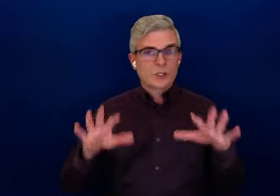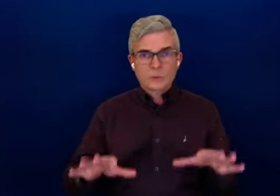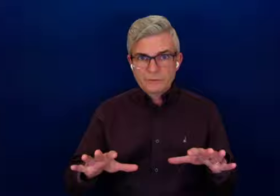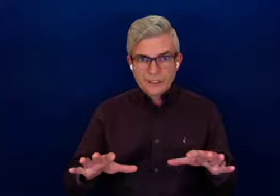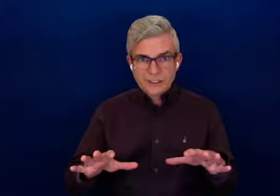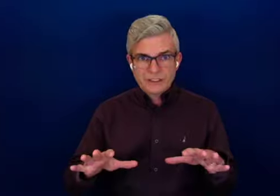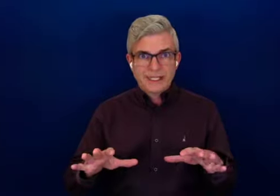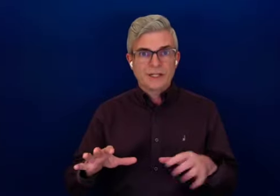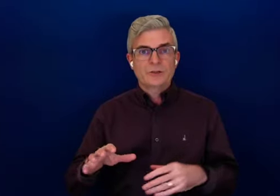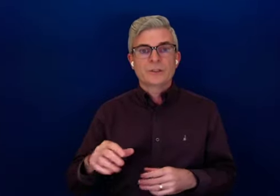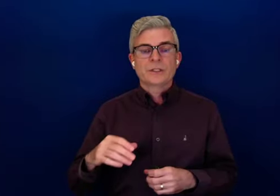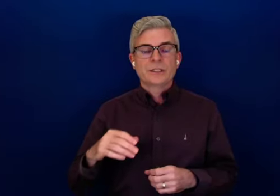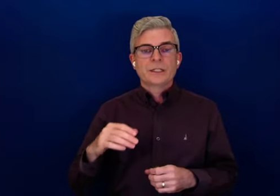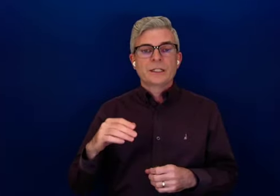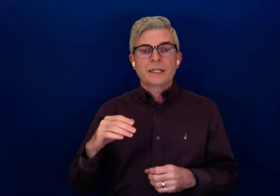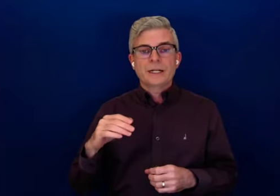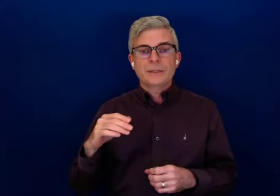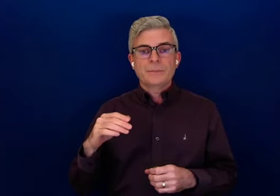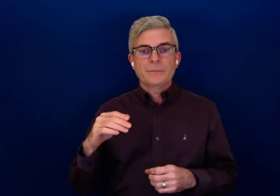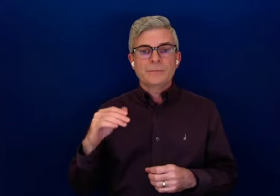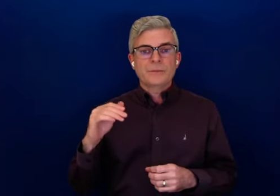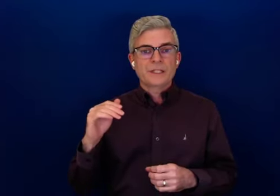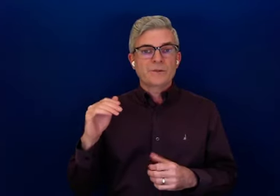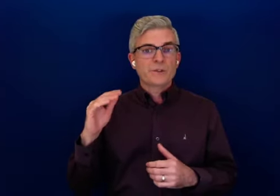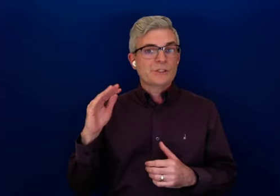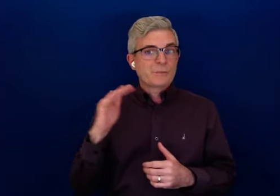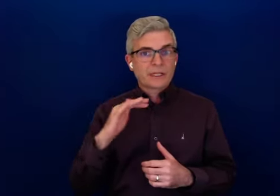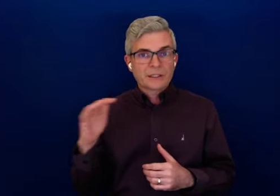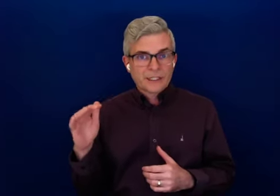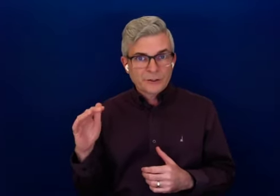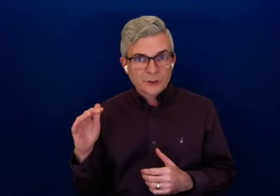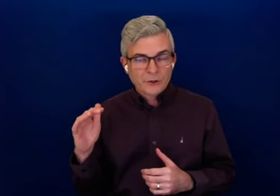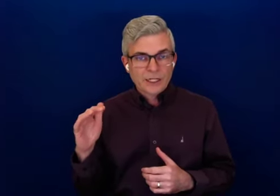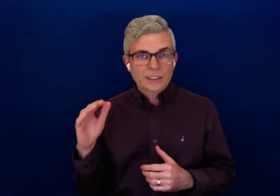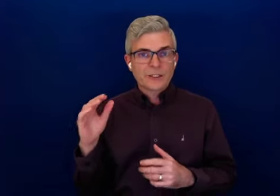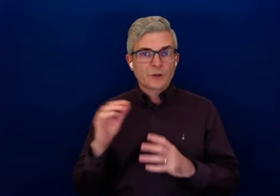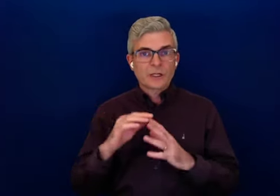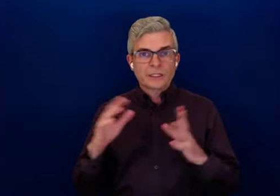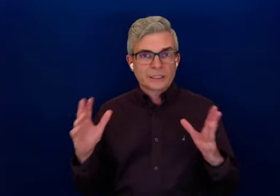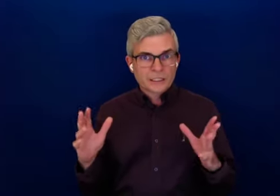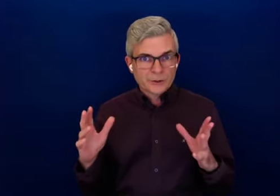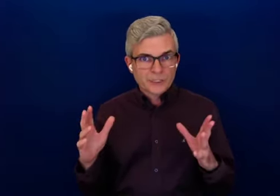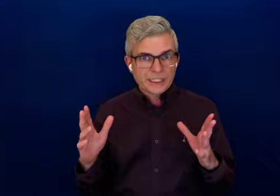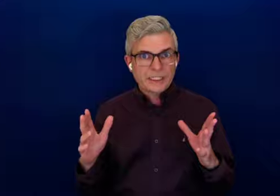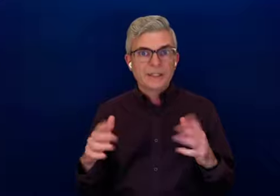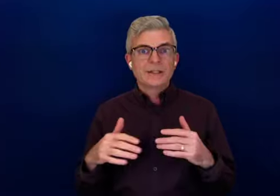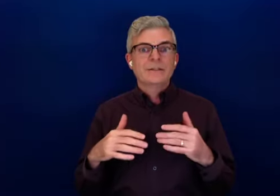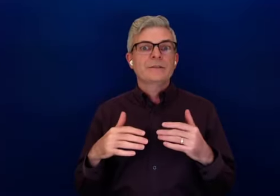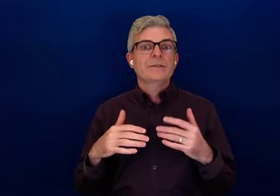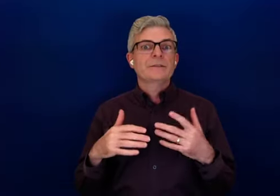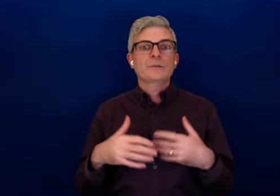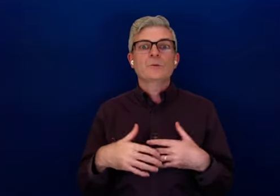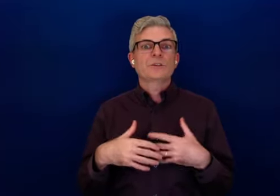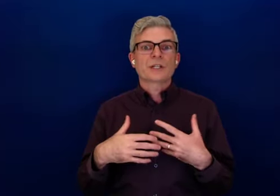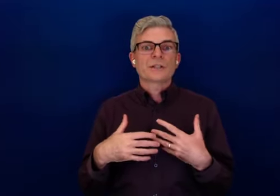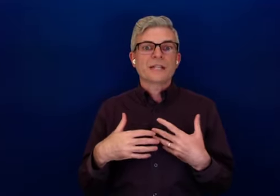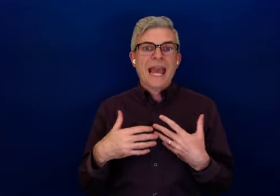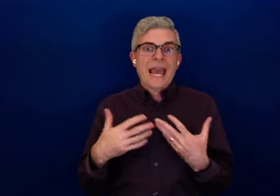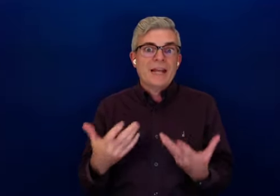slow everything down. If you spell it incorrectly or unclearly, it will just add